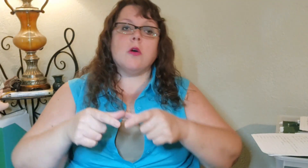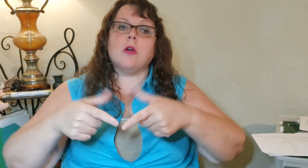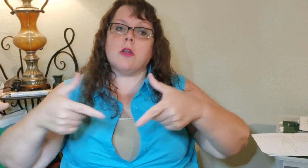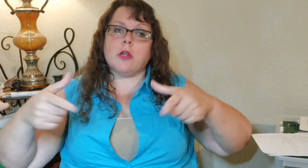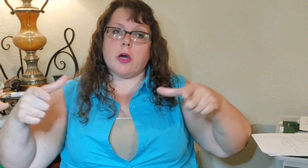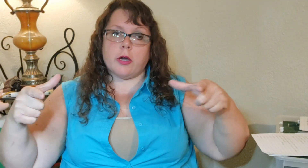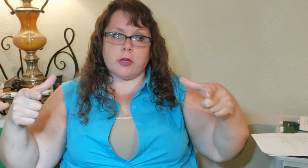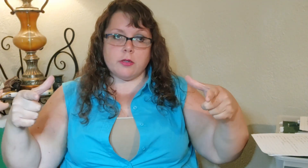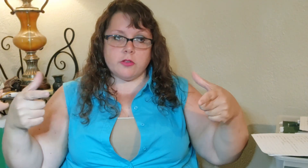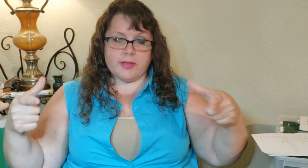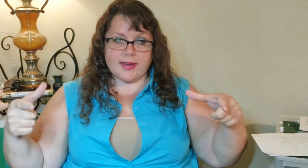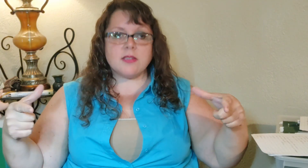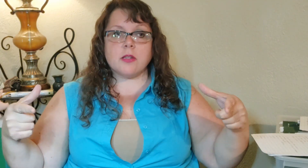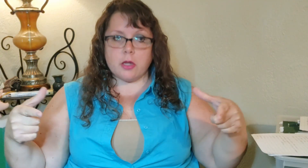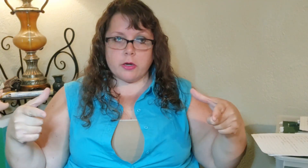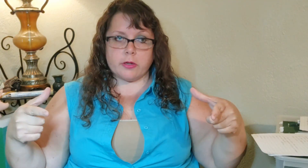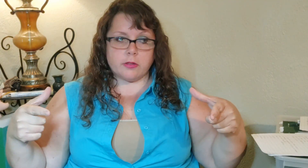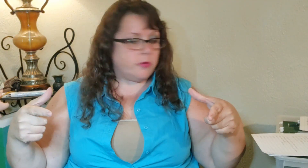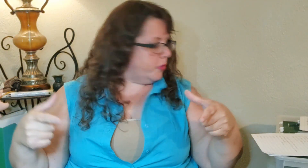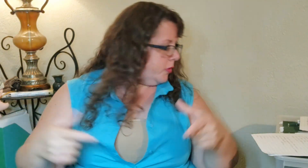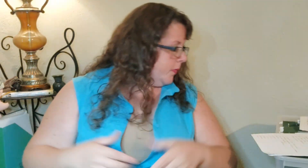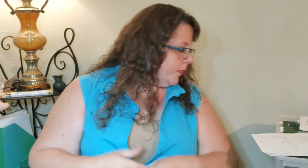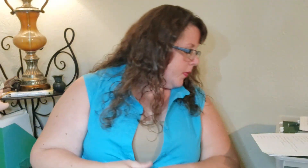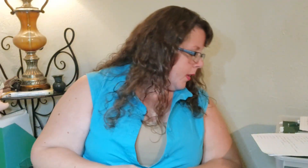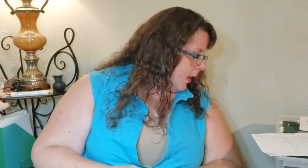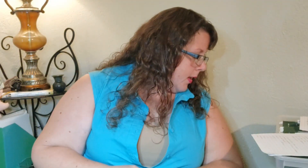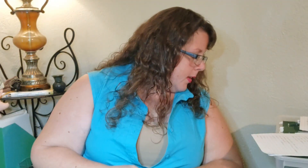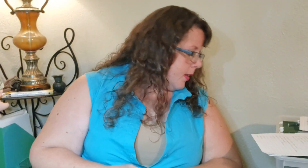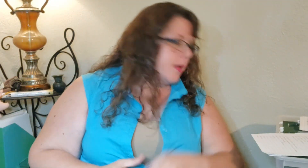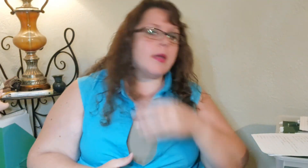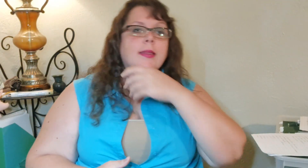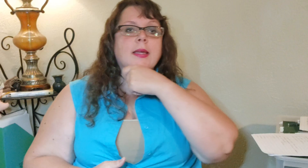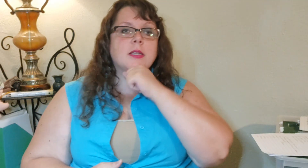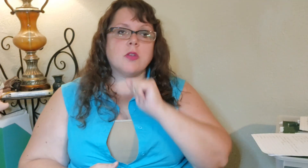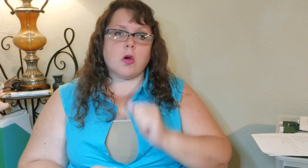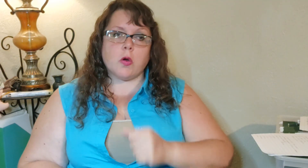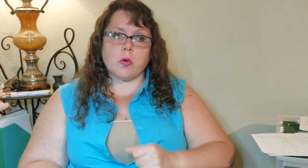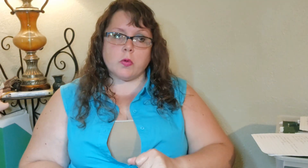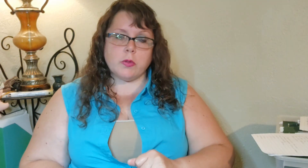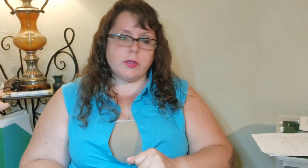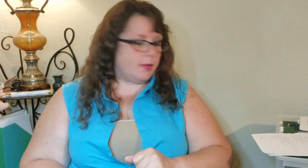or large, that it's large, and that it's old,